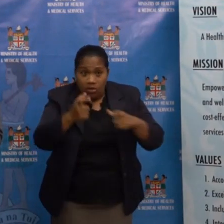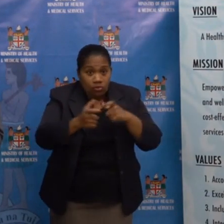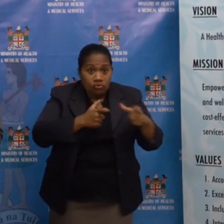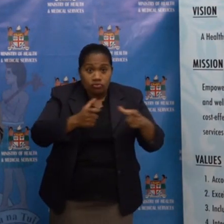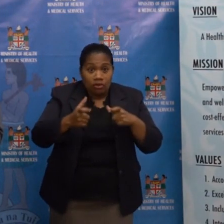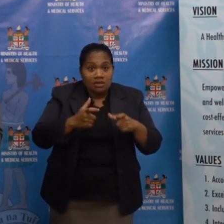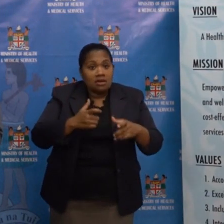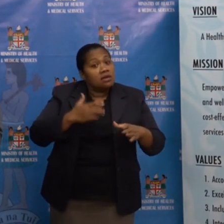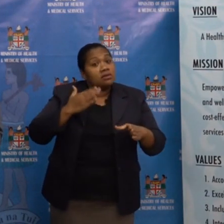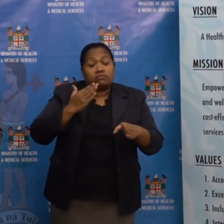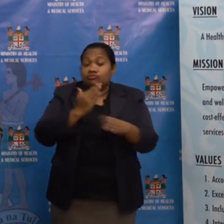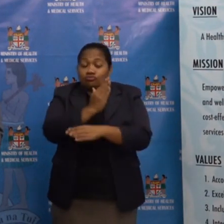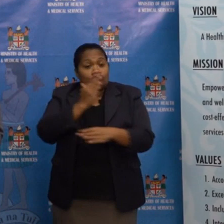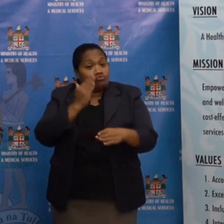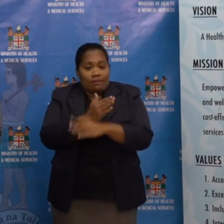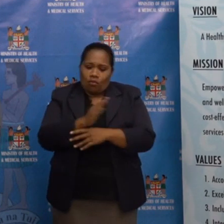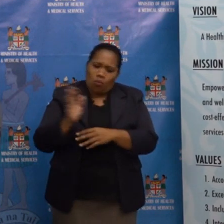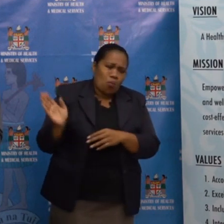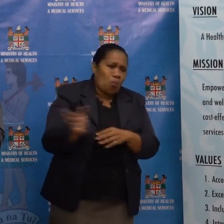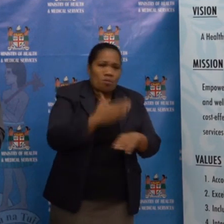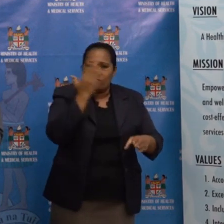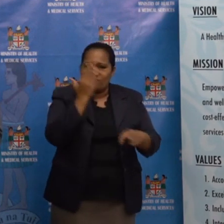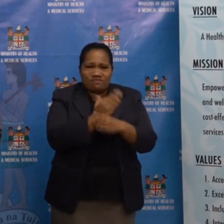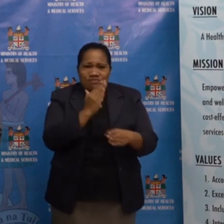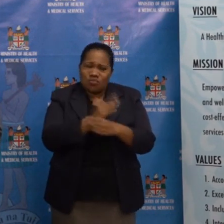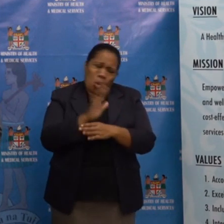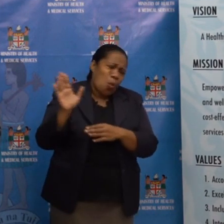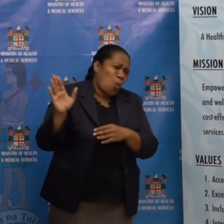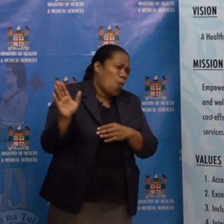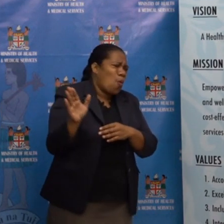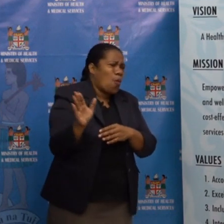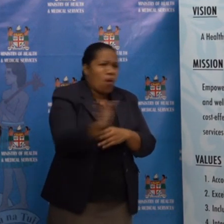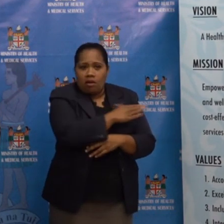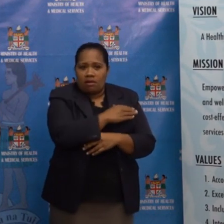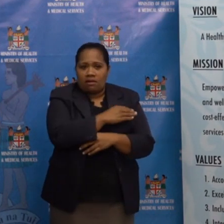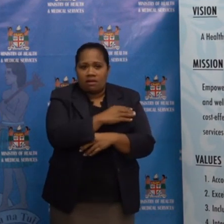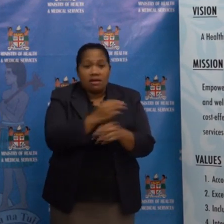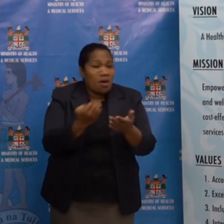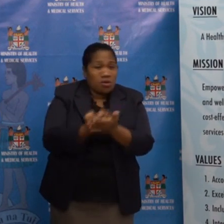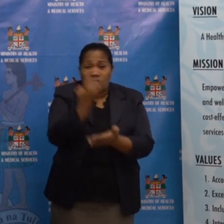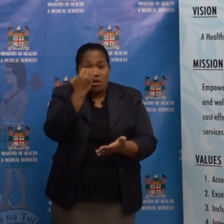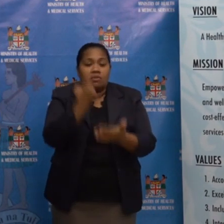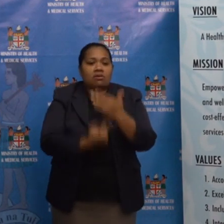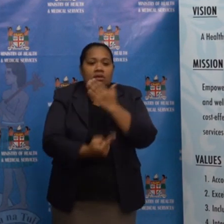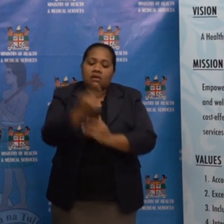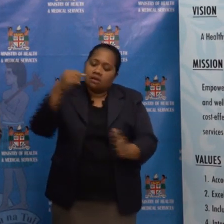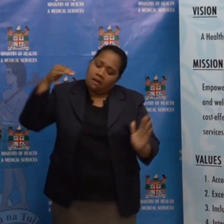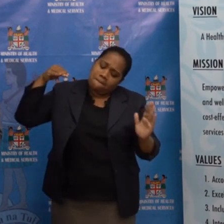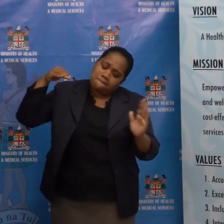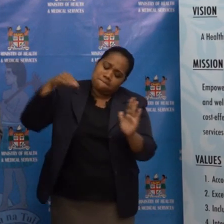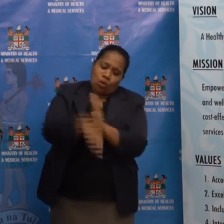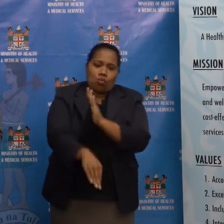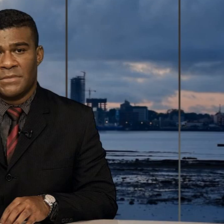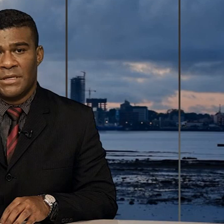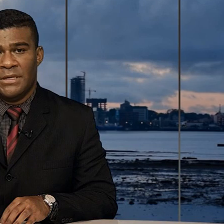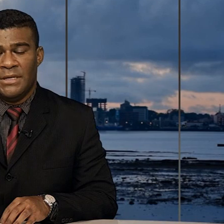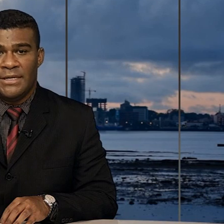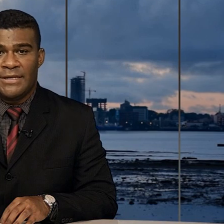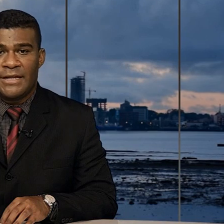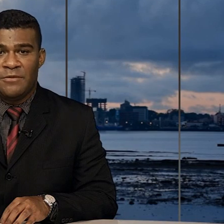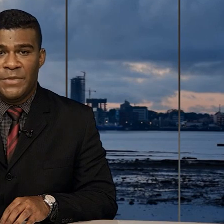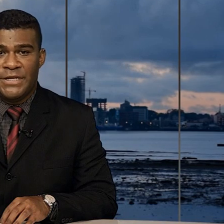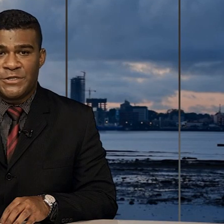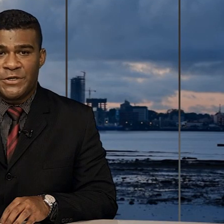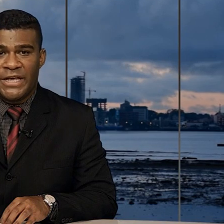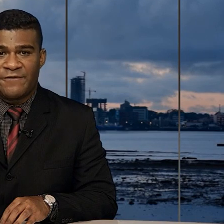micro, small and medium enterprises, entire industries and our economy as a whole will fall into more and more dire straits. The